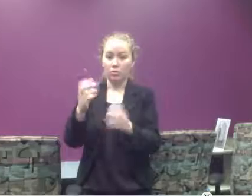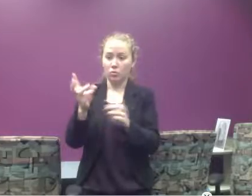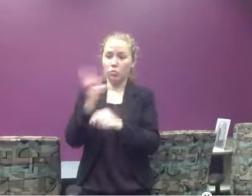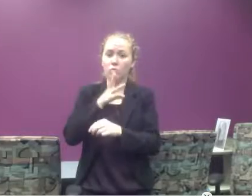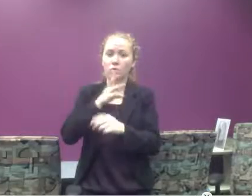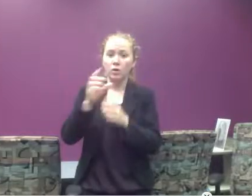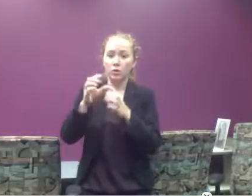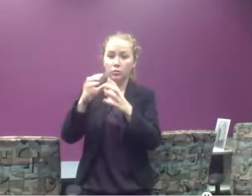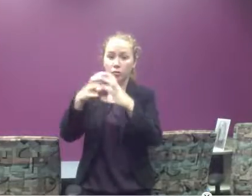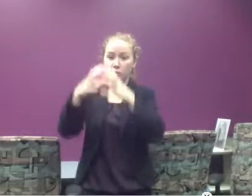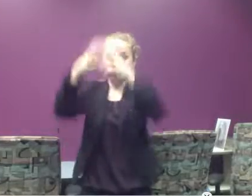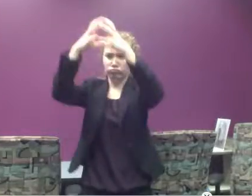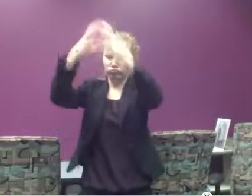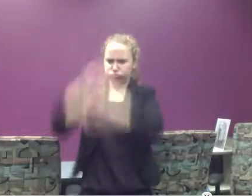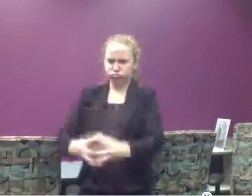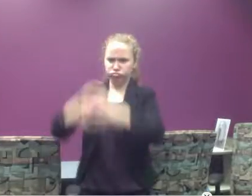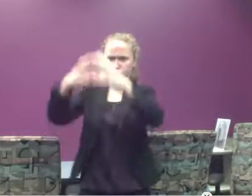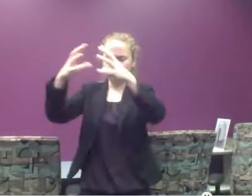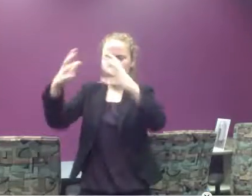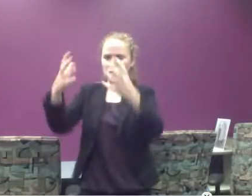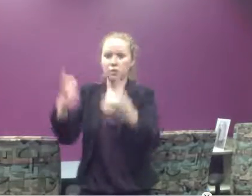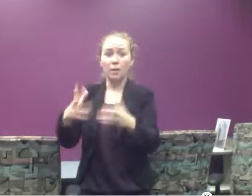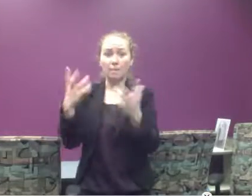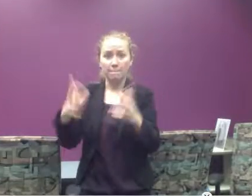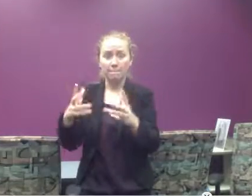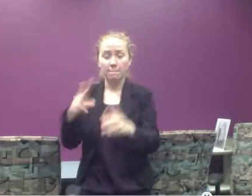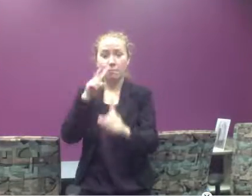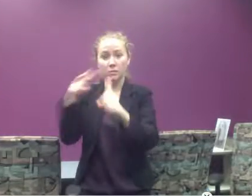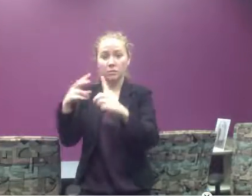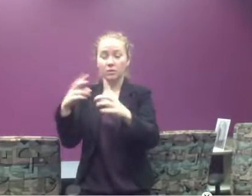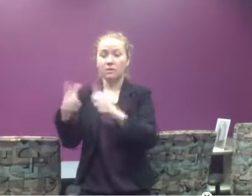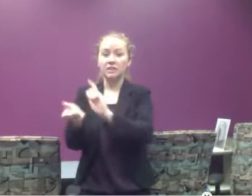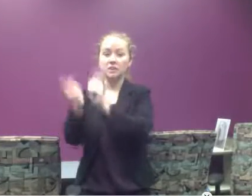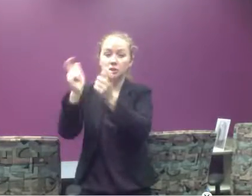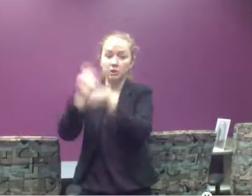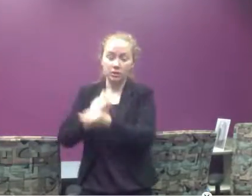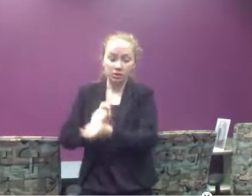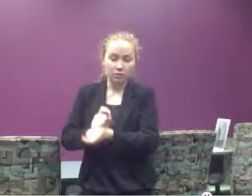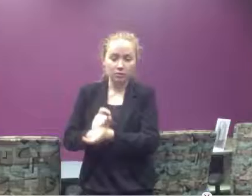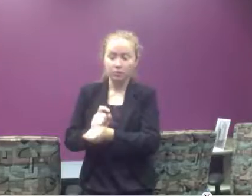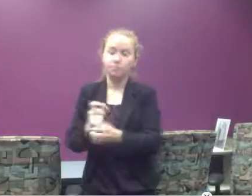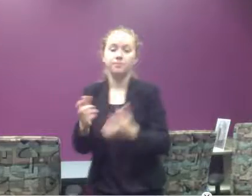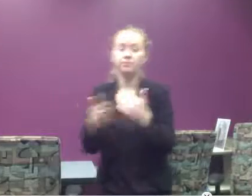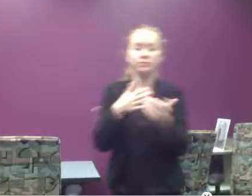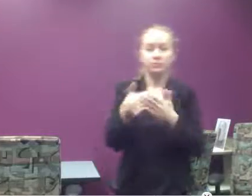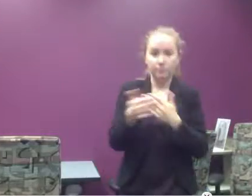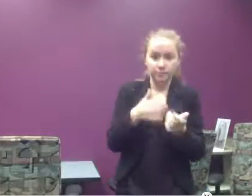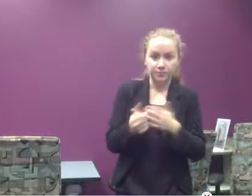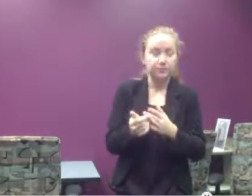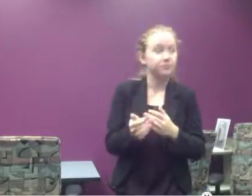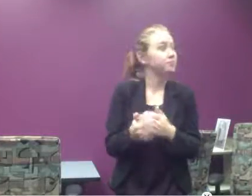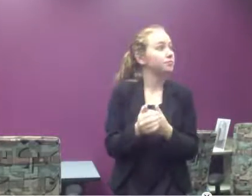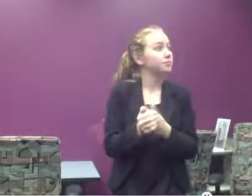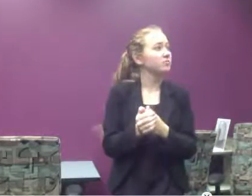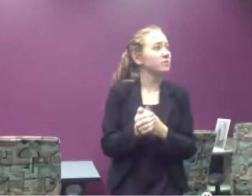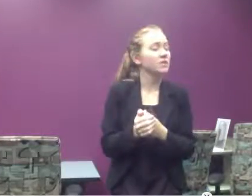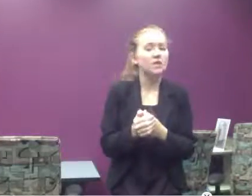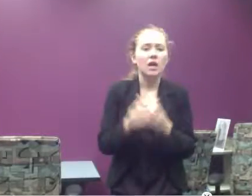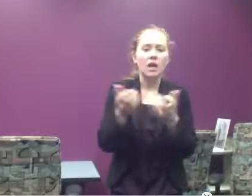Anyway, so in the movie, there's a scene and there's water flowing, and the water is very big. Anyway, so back